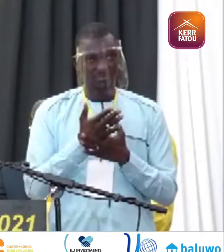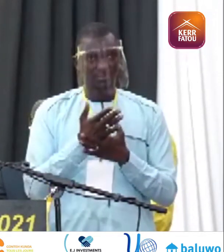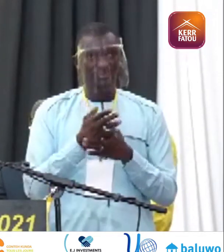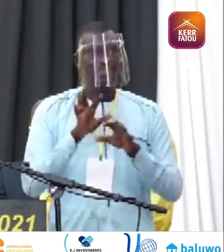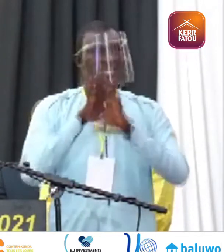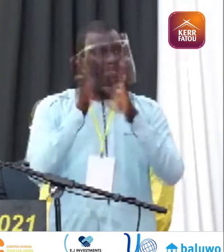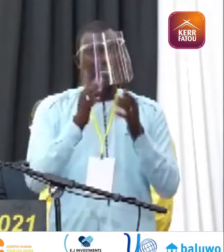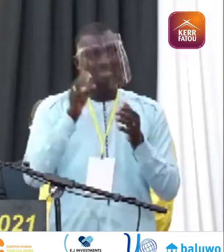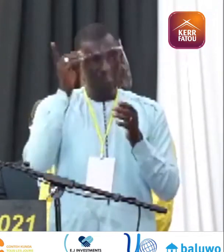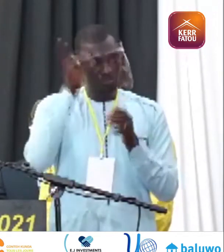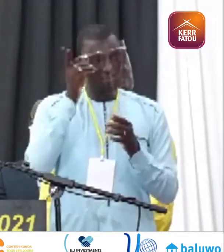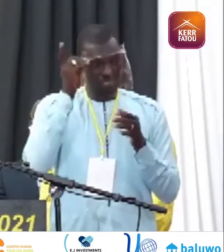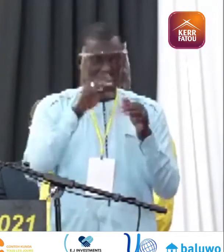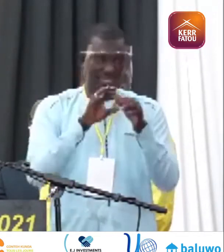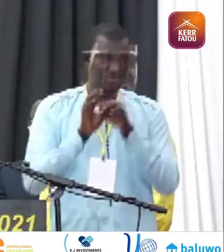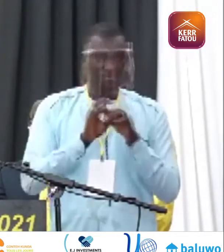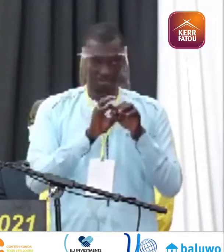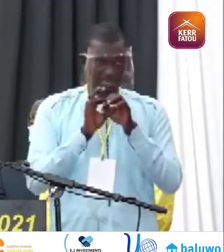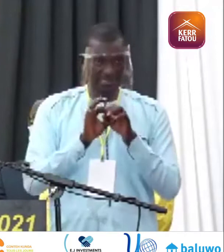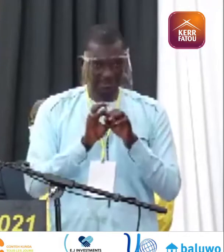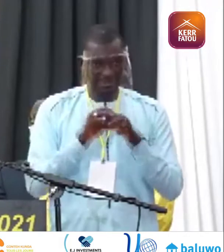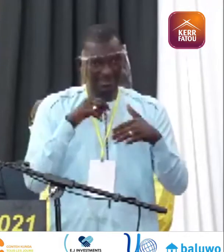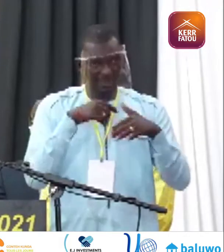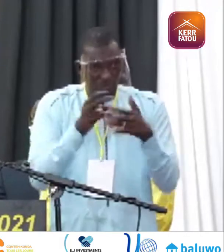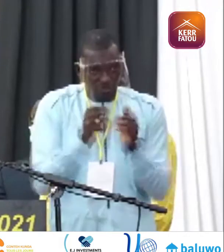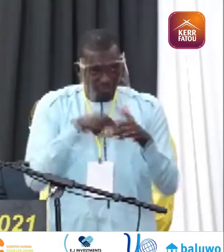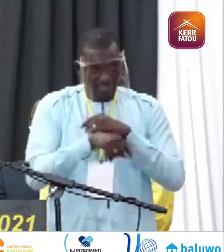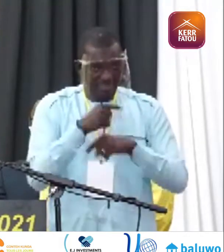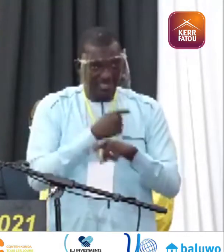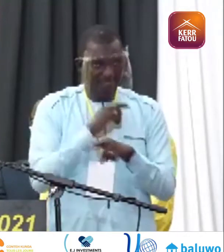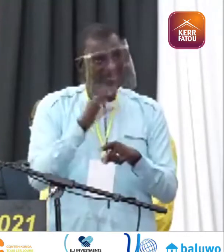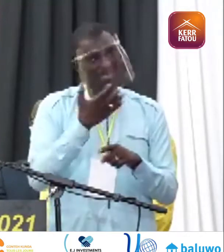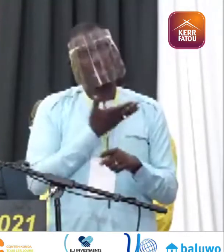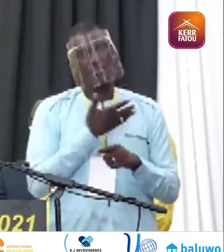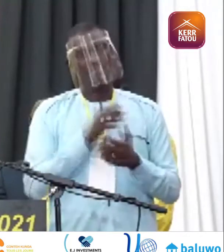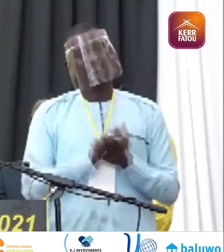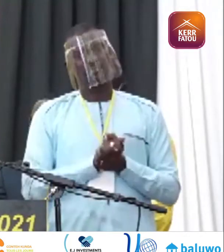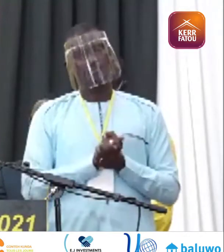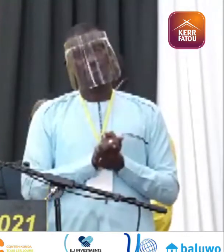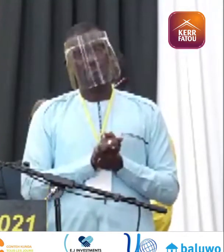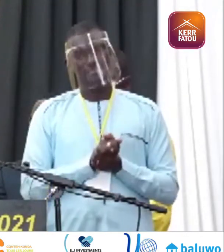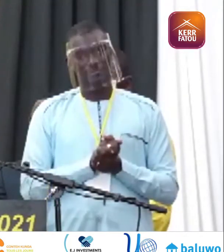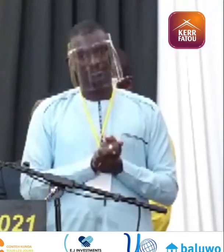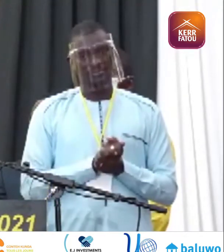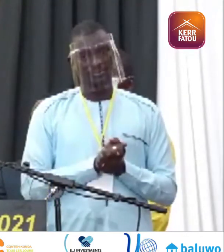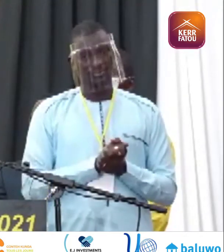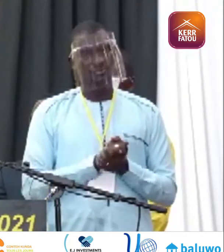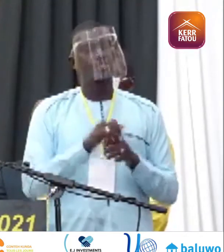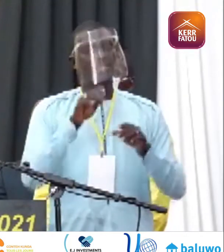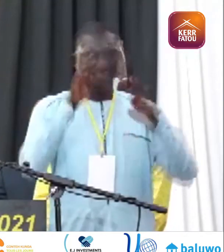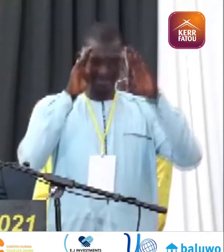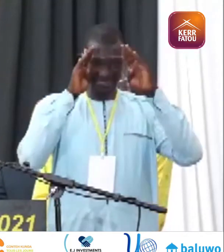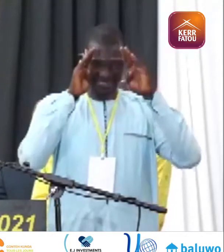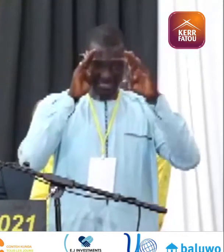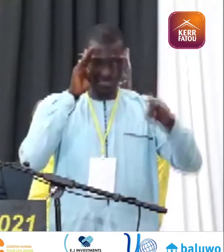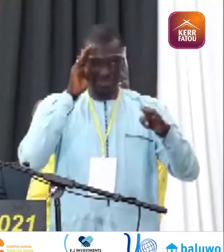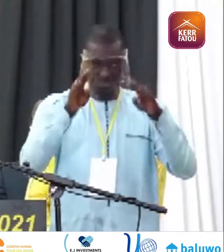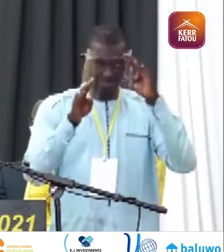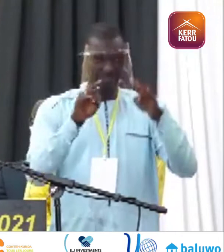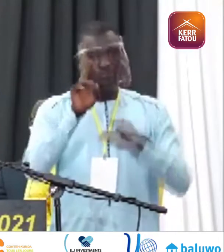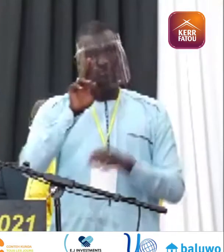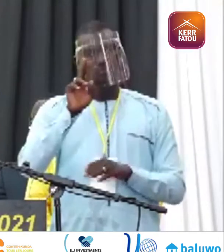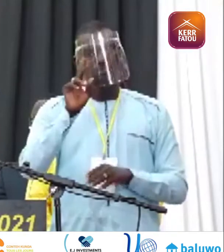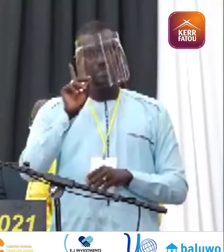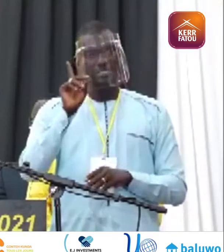believe any party in this country can stage. And kudos to you, UDP,